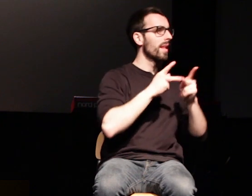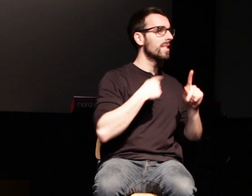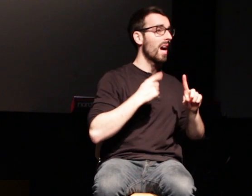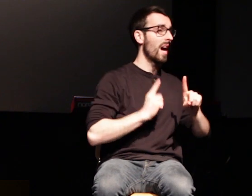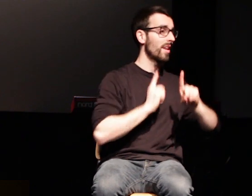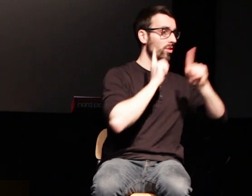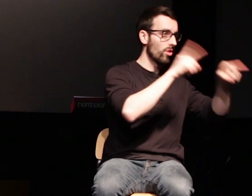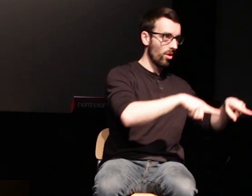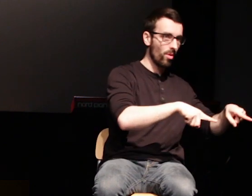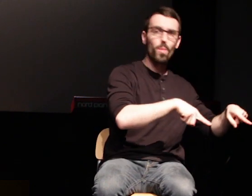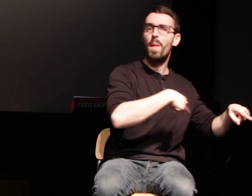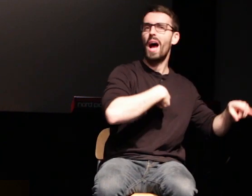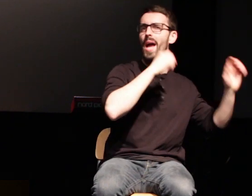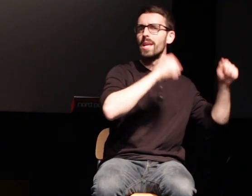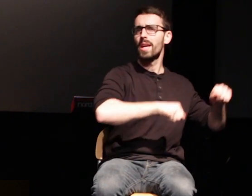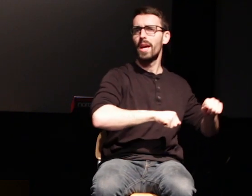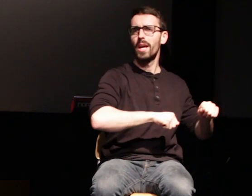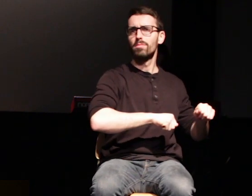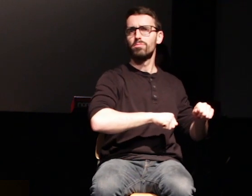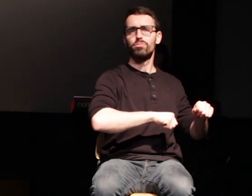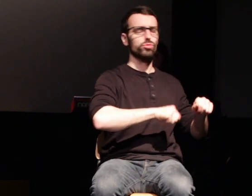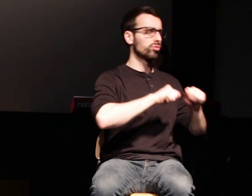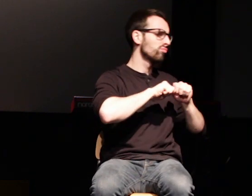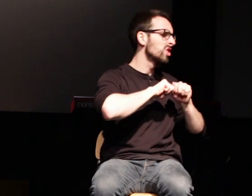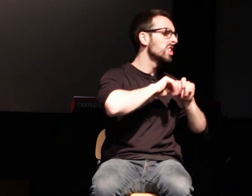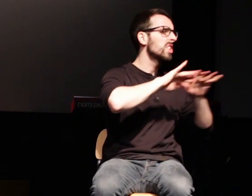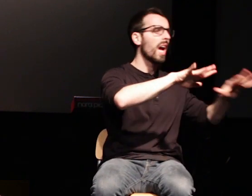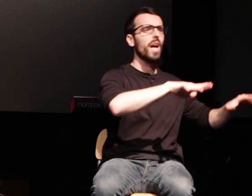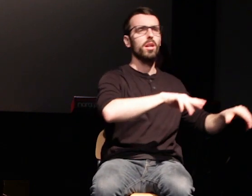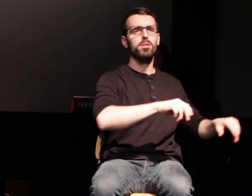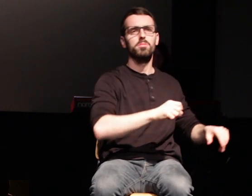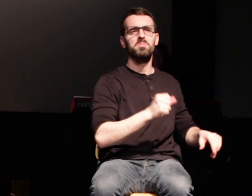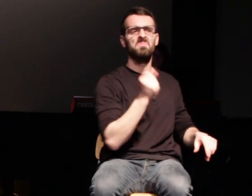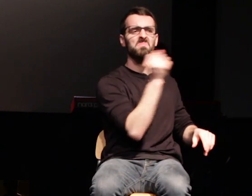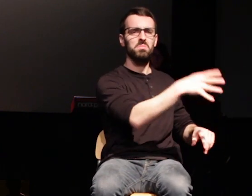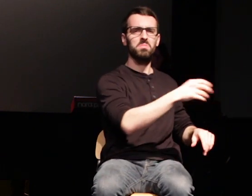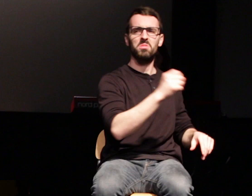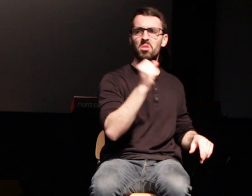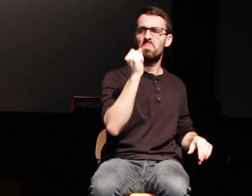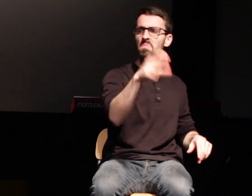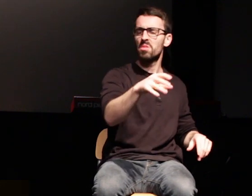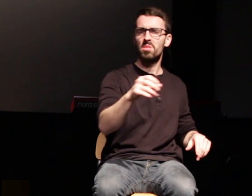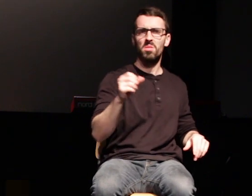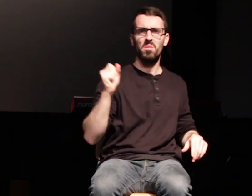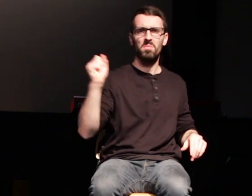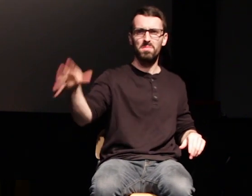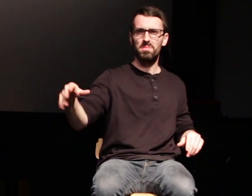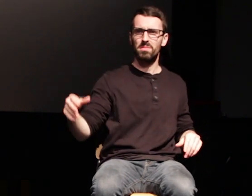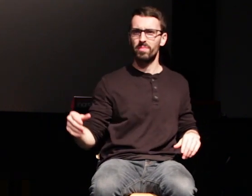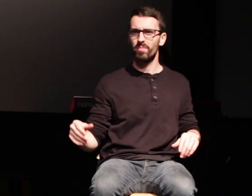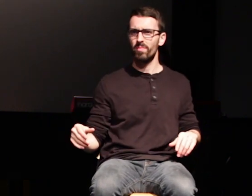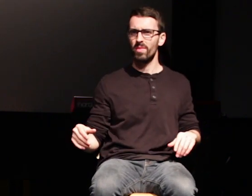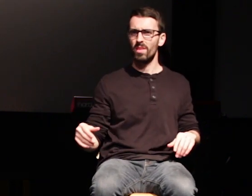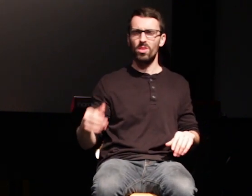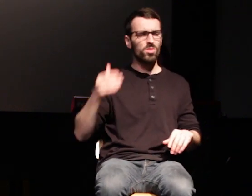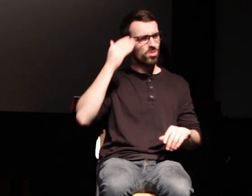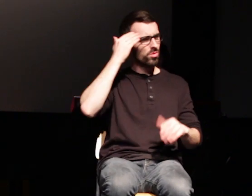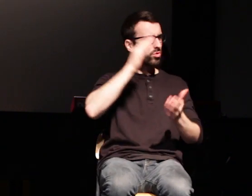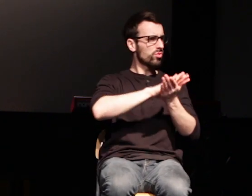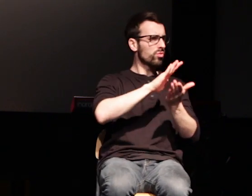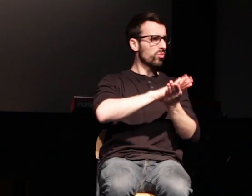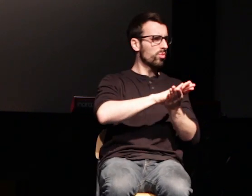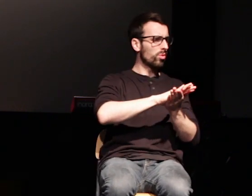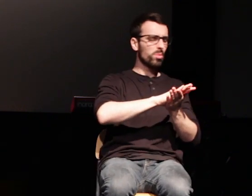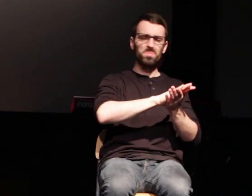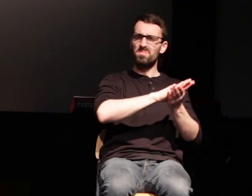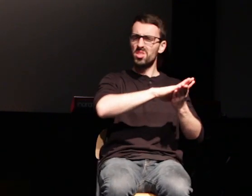scatter. Because it's changed everything. What's it look like to go to your schools? Kids that are picked on, kids that are left out, whether